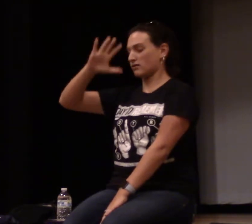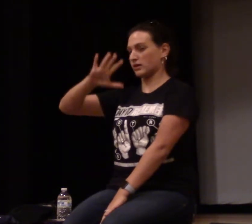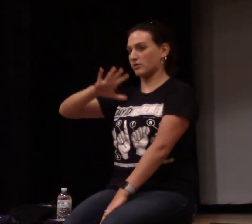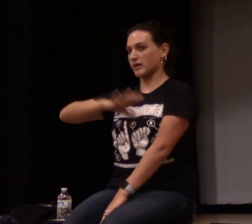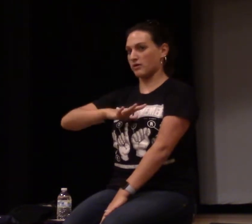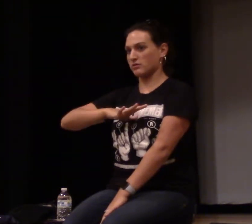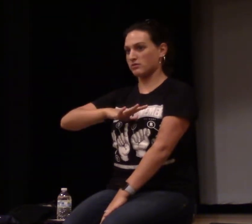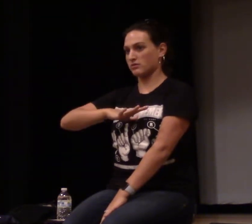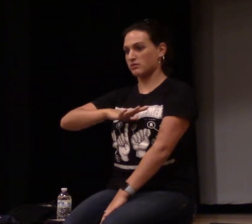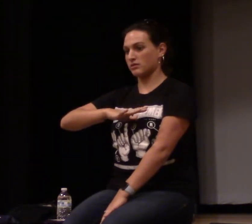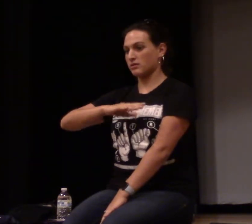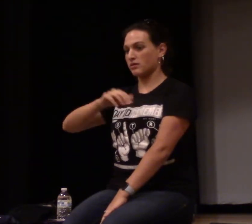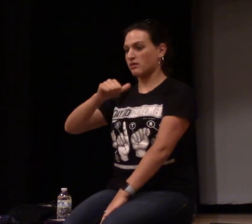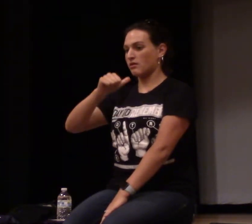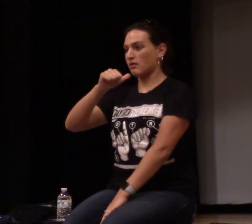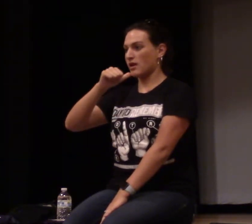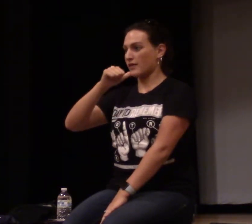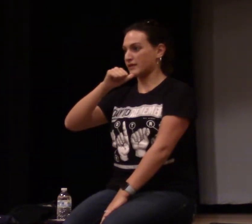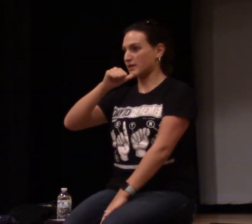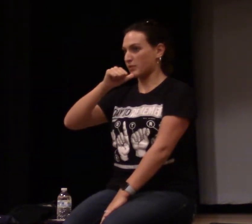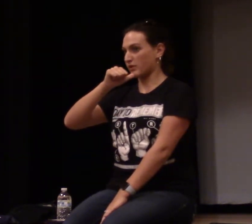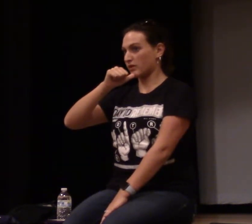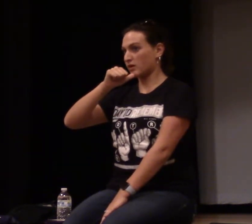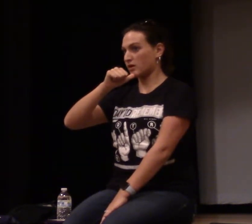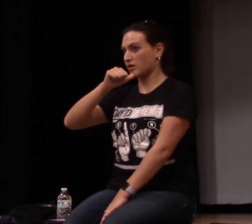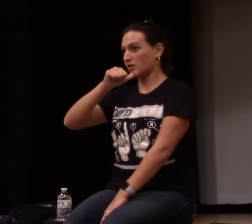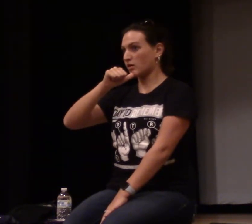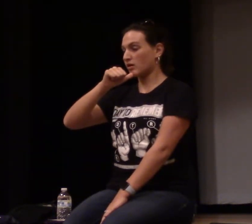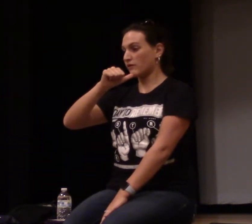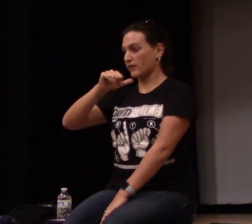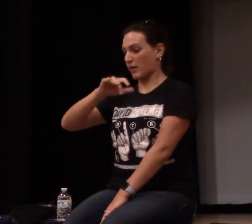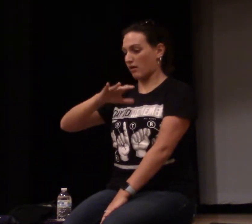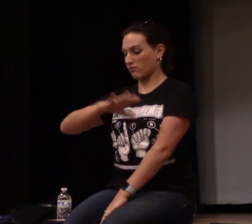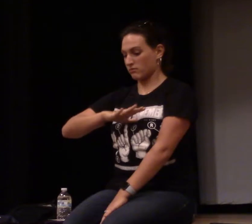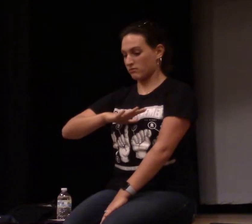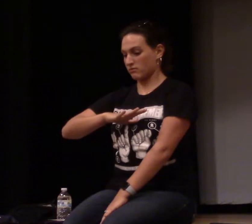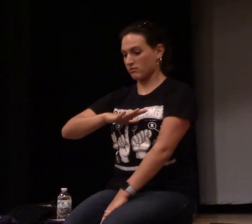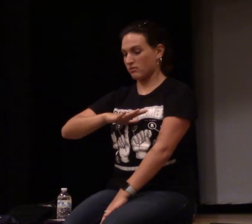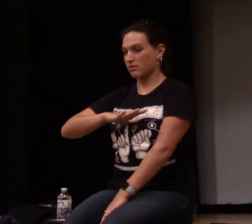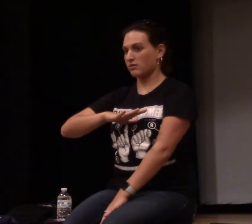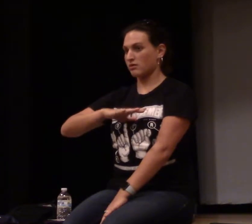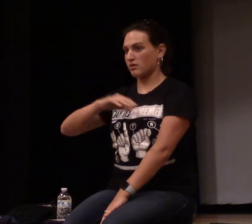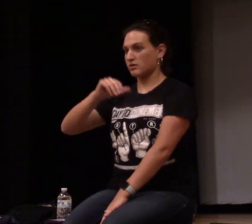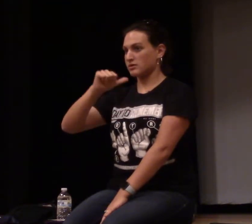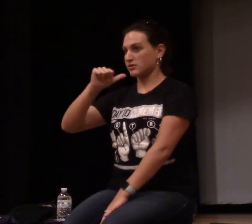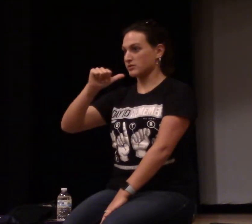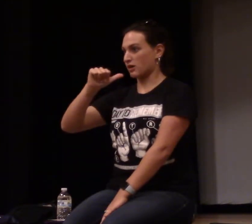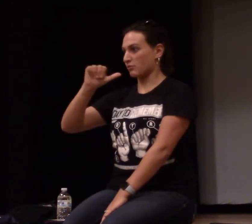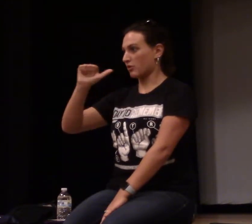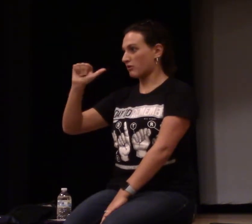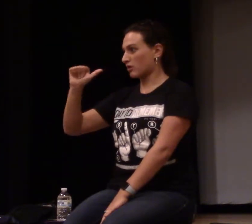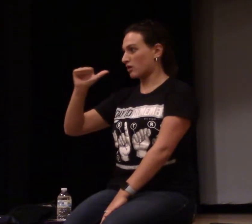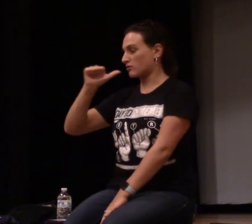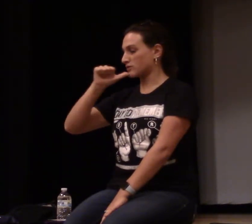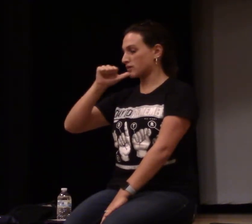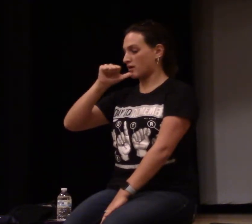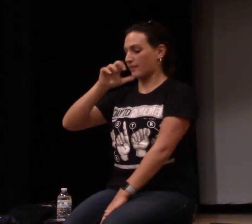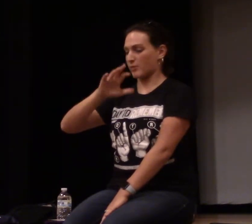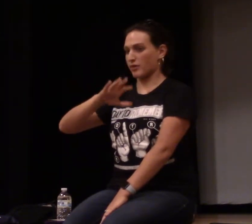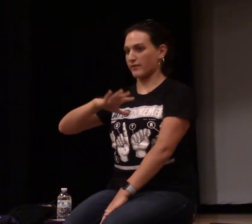come down. And then same with female. So start them closed and then bring them open.